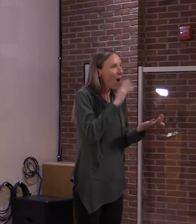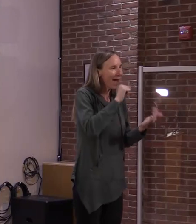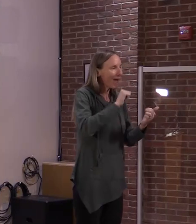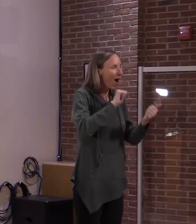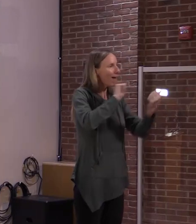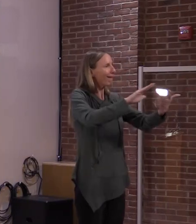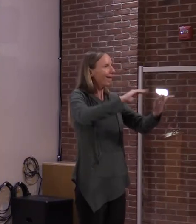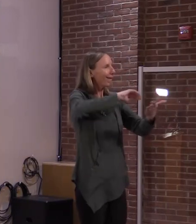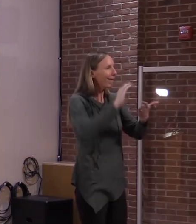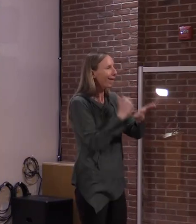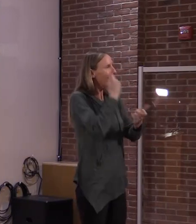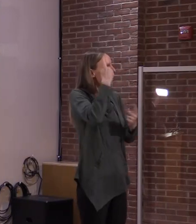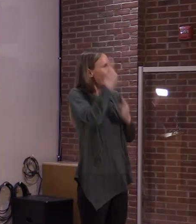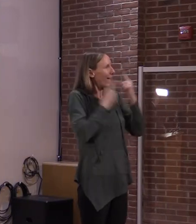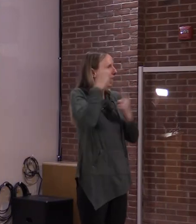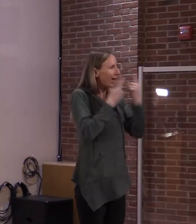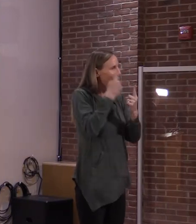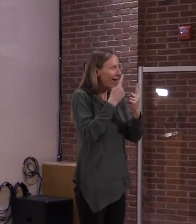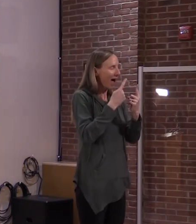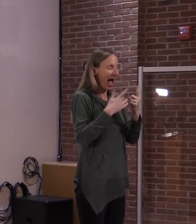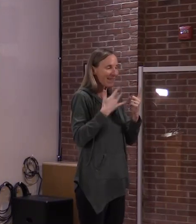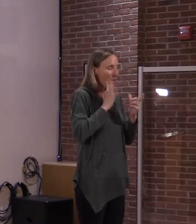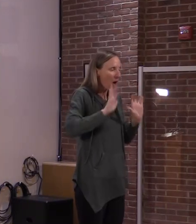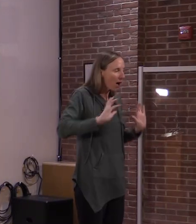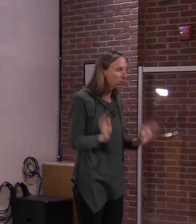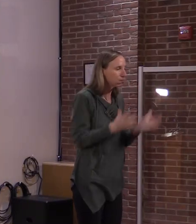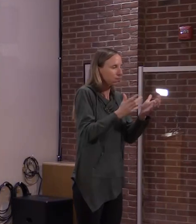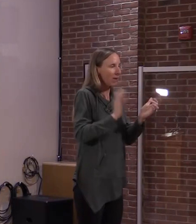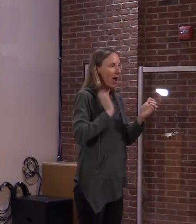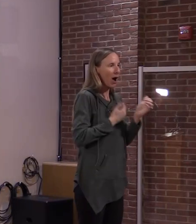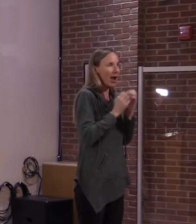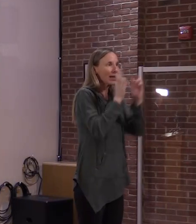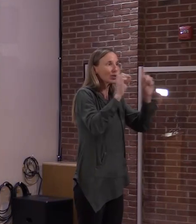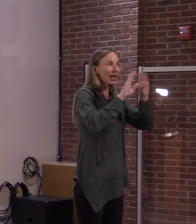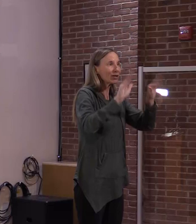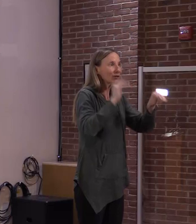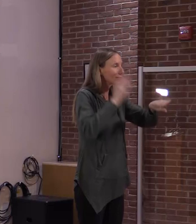that I see in the future that will just bolster our education system.